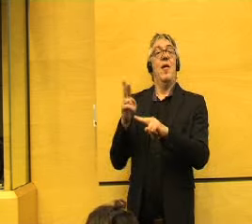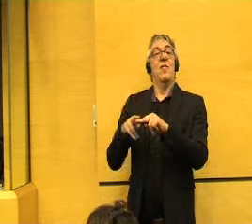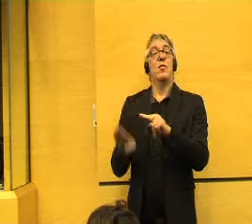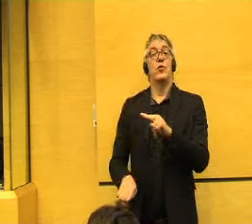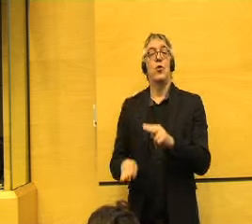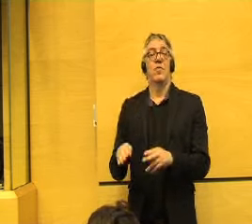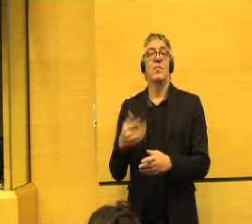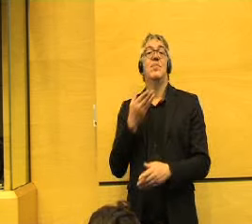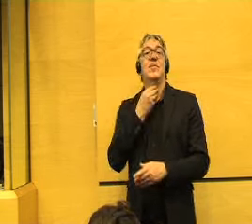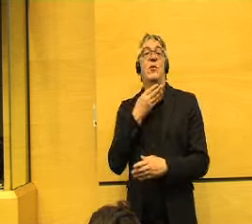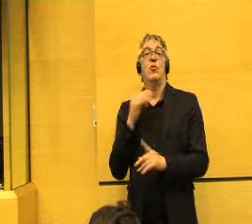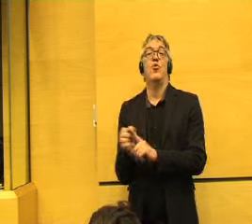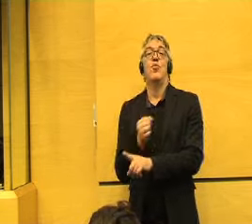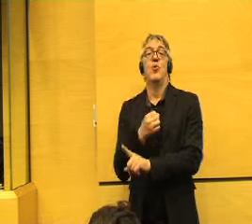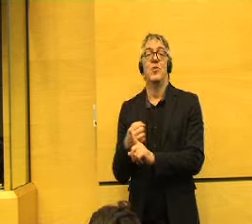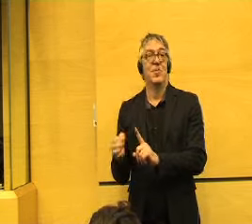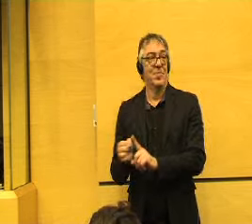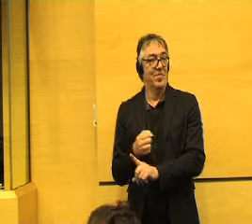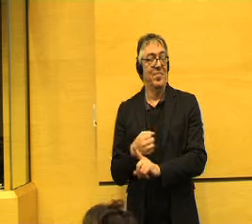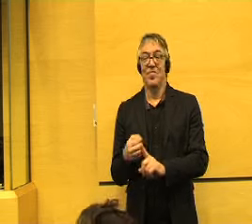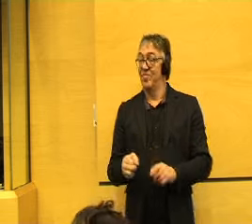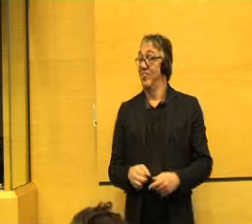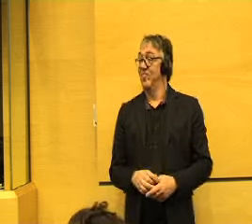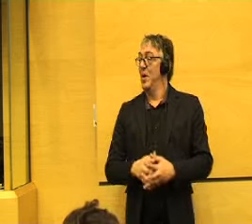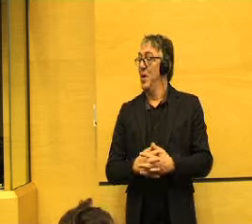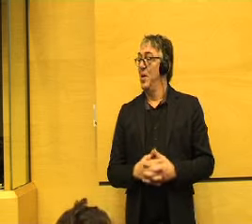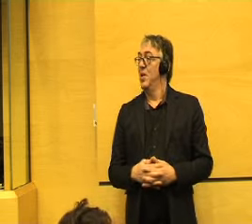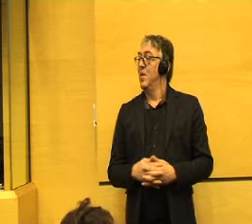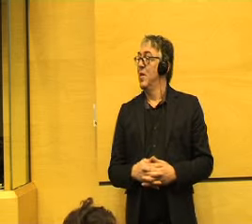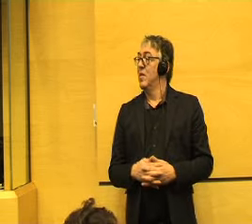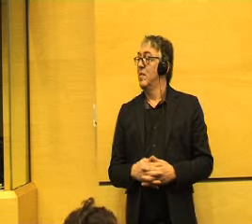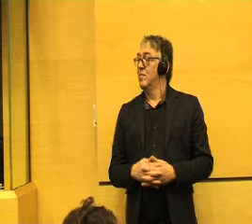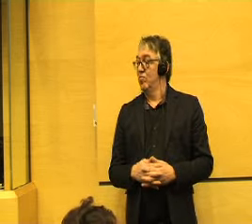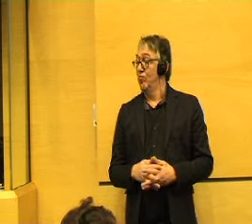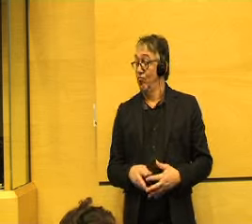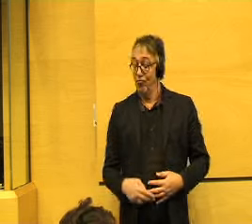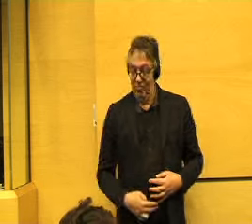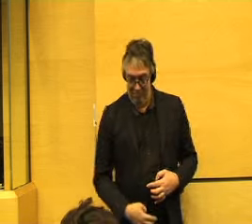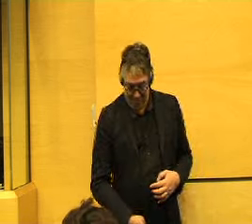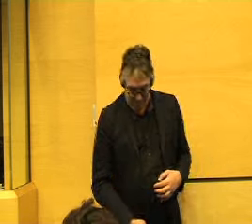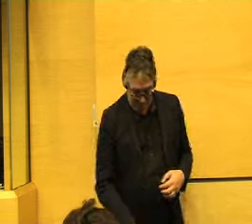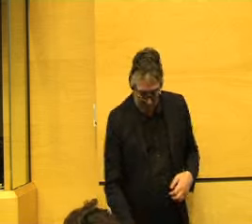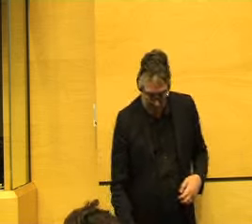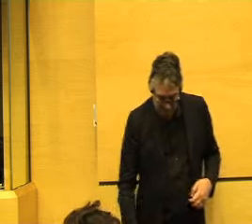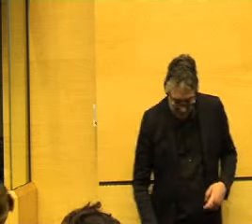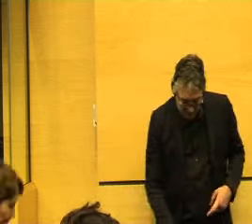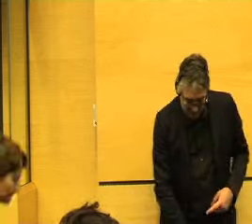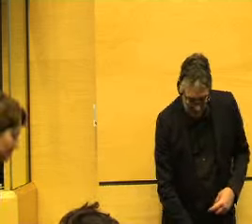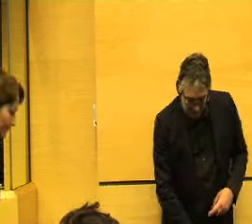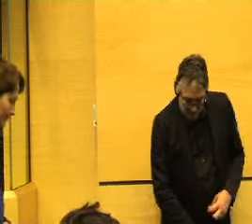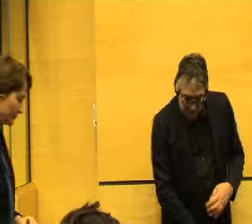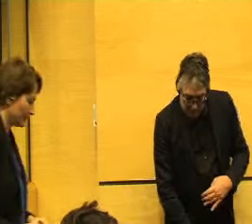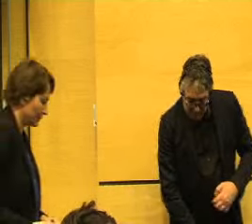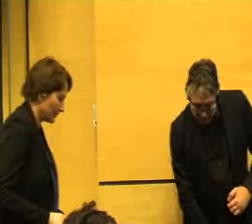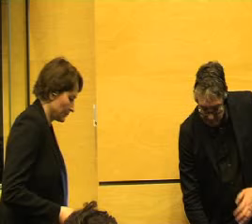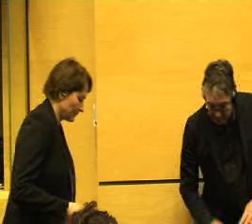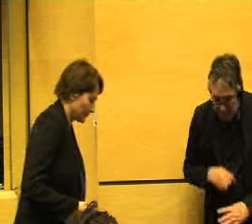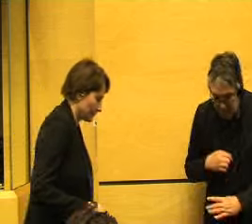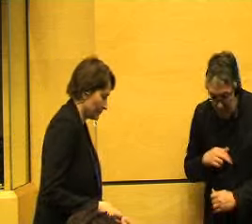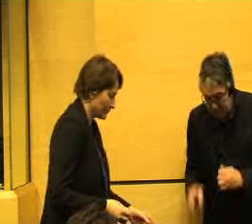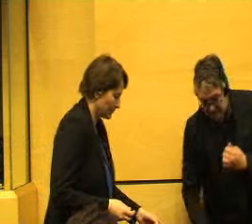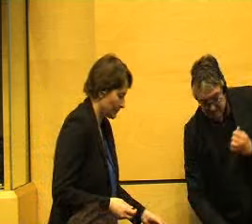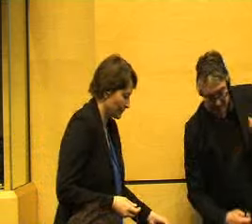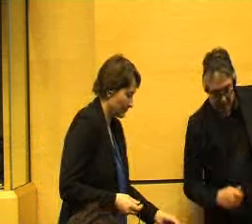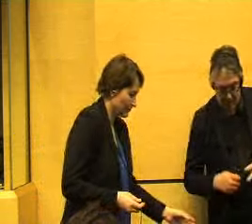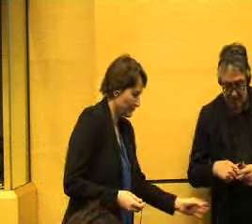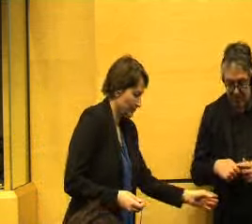Madam Chair, Committee and distinguished delegates, I would like to reply the 2 questions about the lack of psychiatric admission